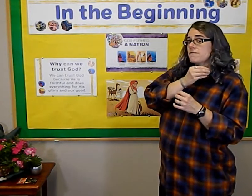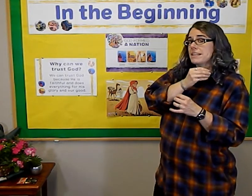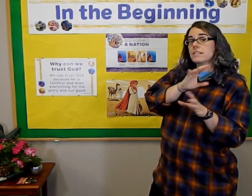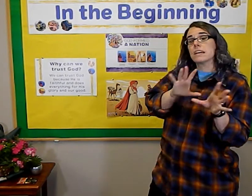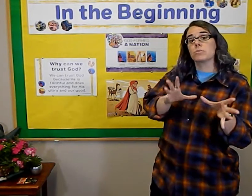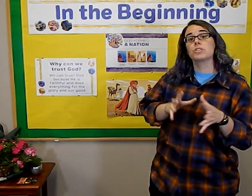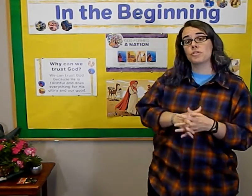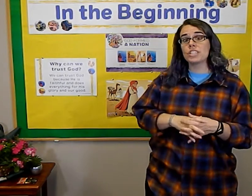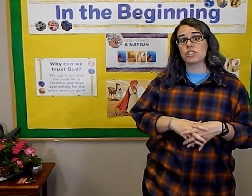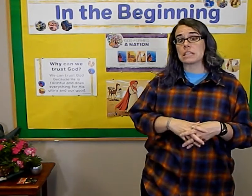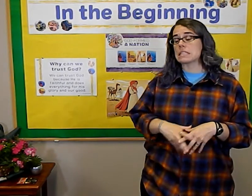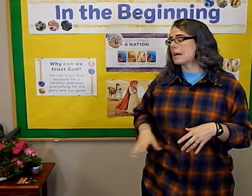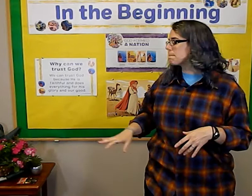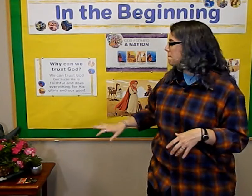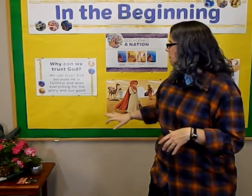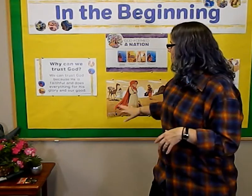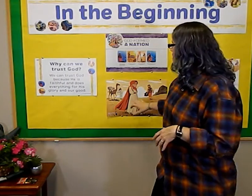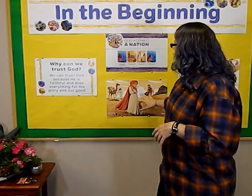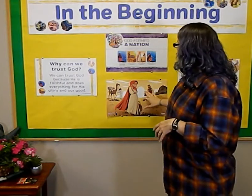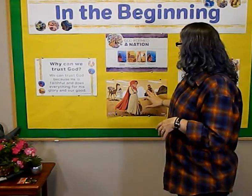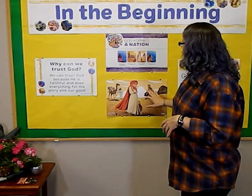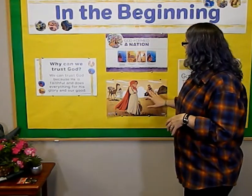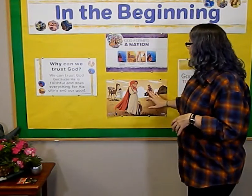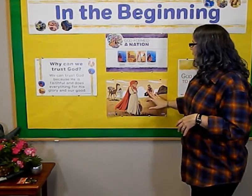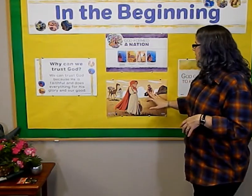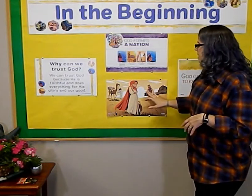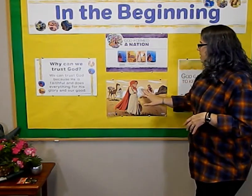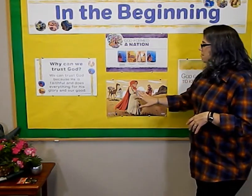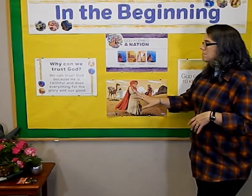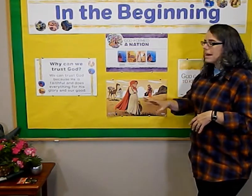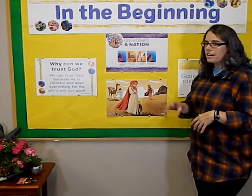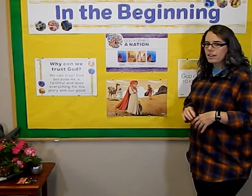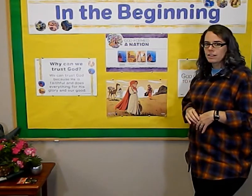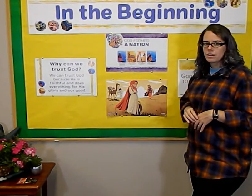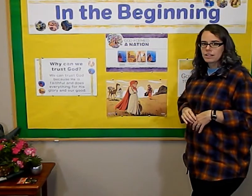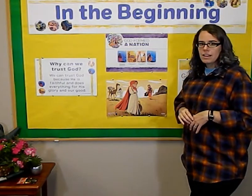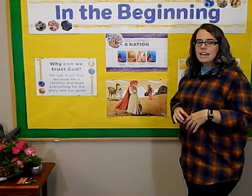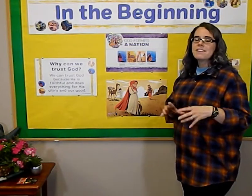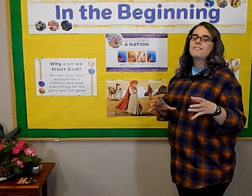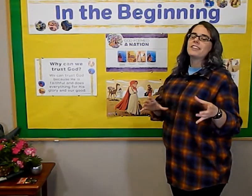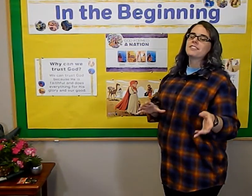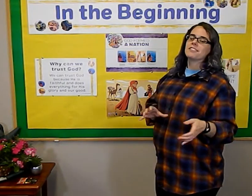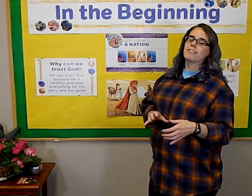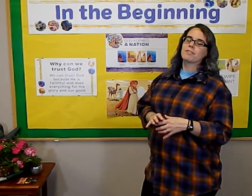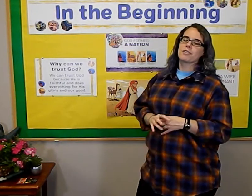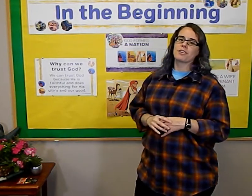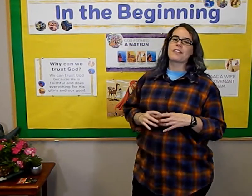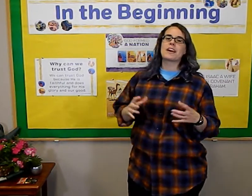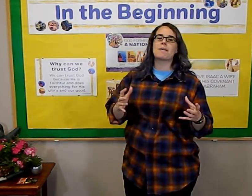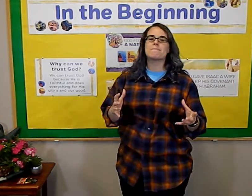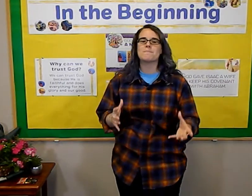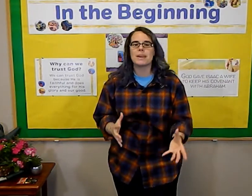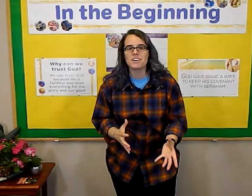because that was the tradition at the time. And Isaac met her, and he fell in love with her, and they got